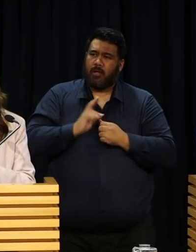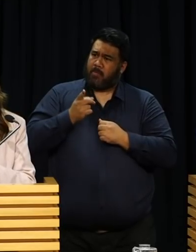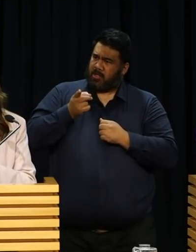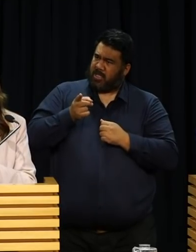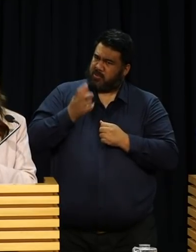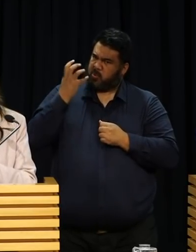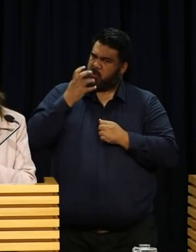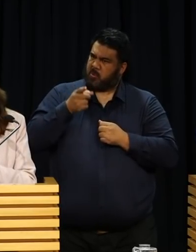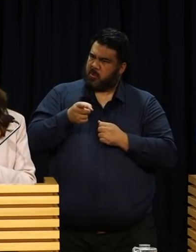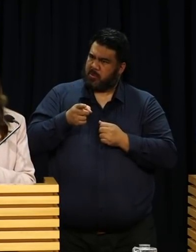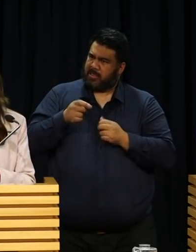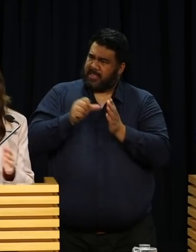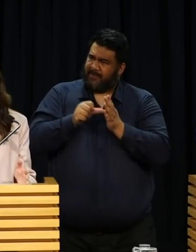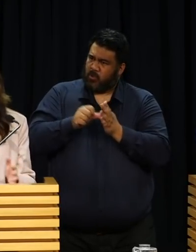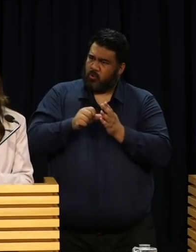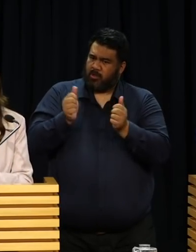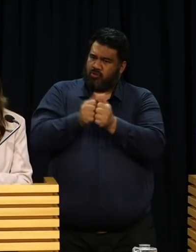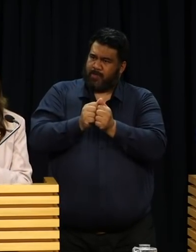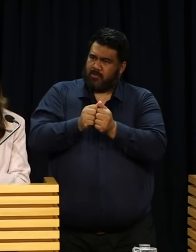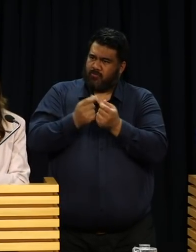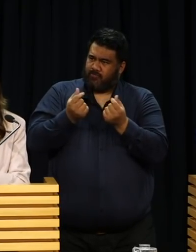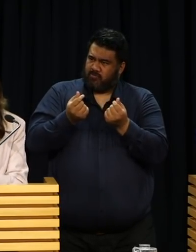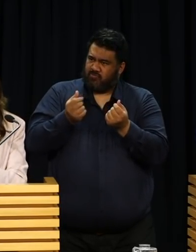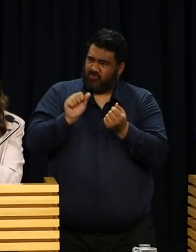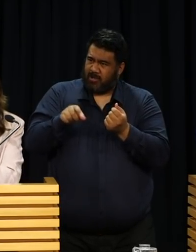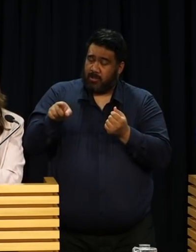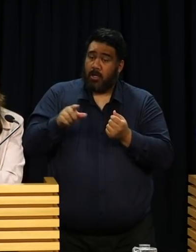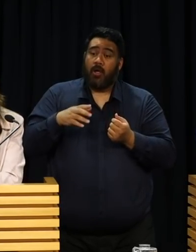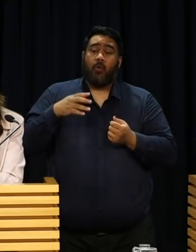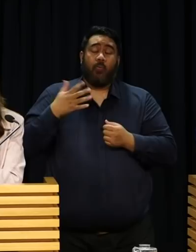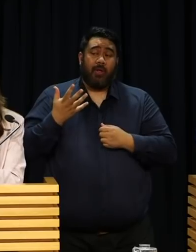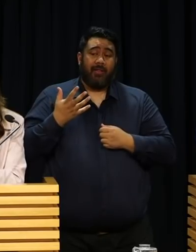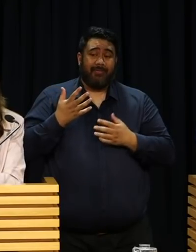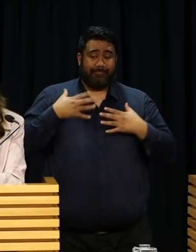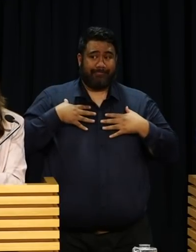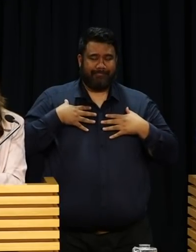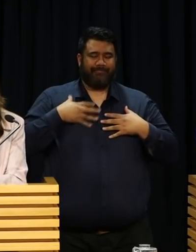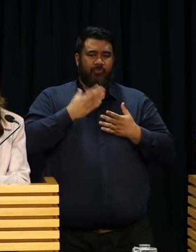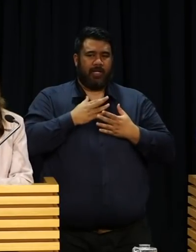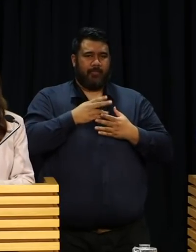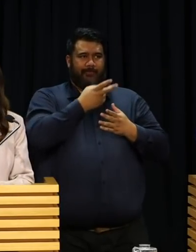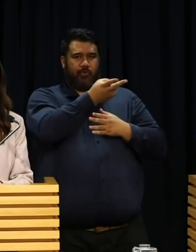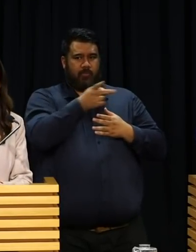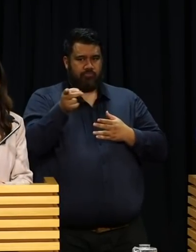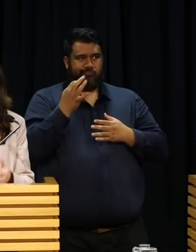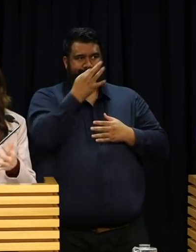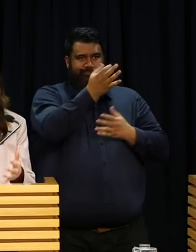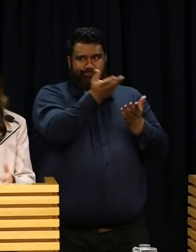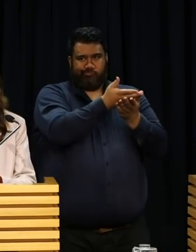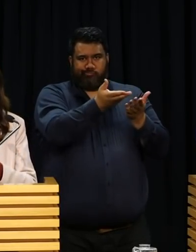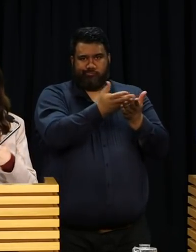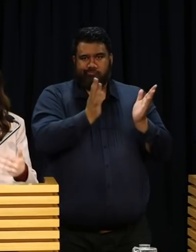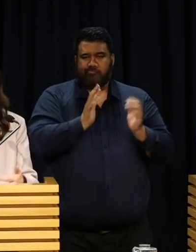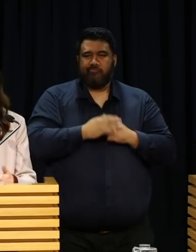It's a difficult commercial arrangement. Yeah, again, though, these I do see as matters for them. We'll